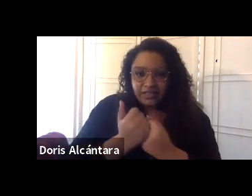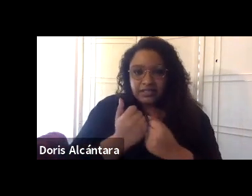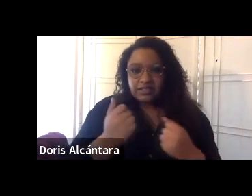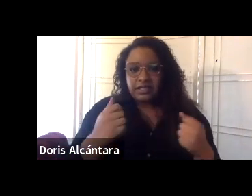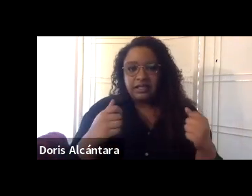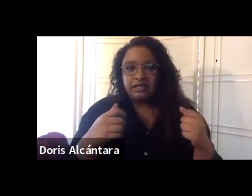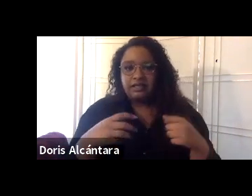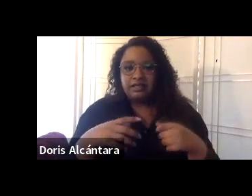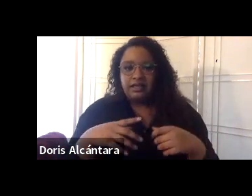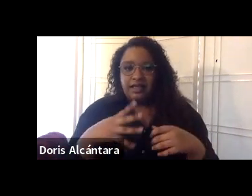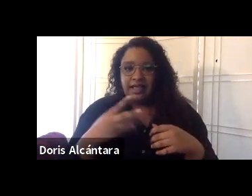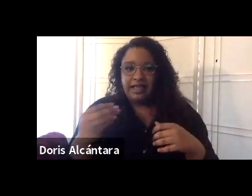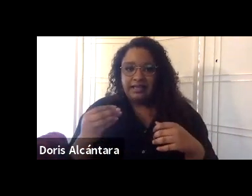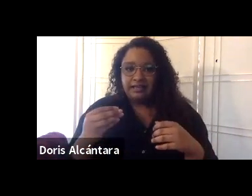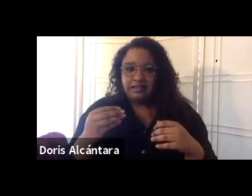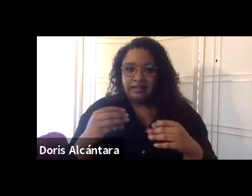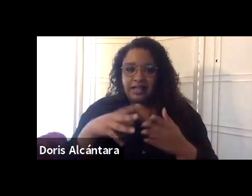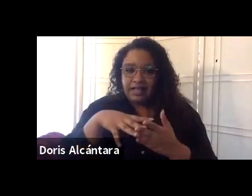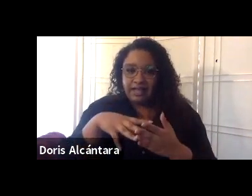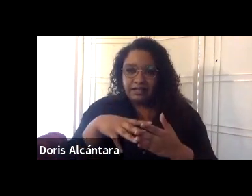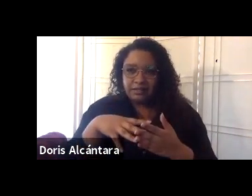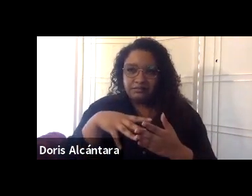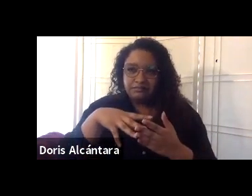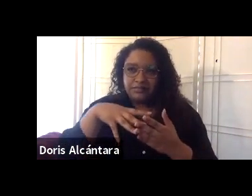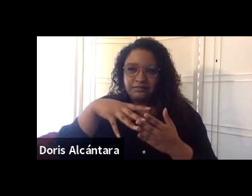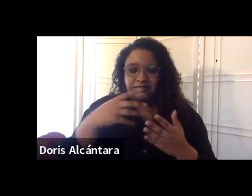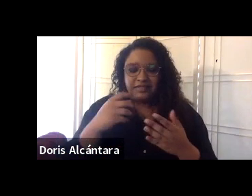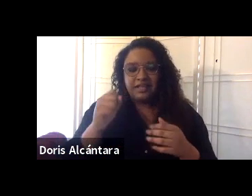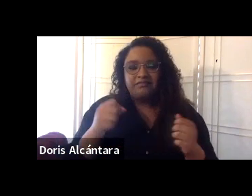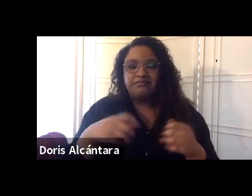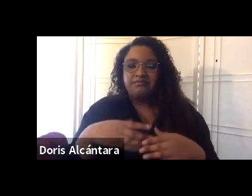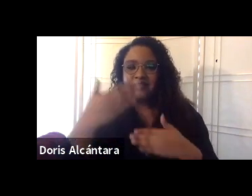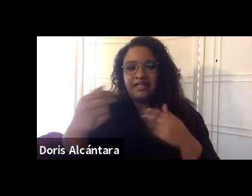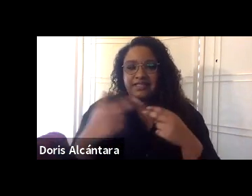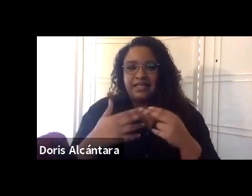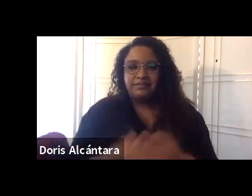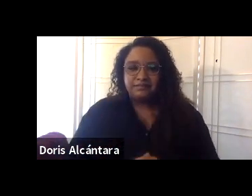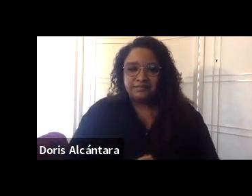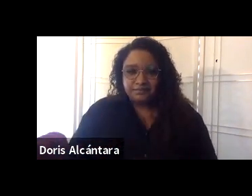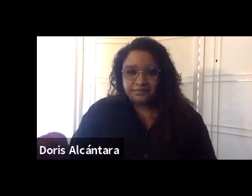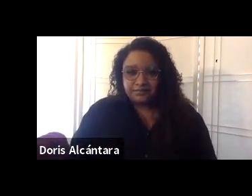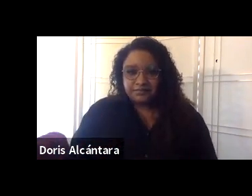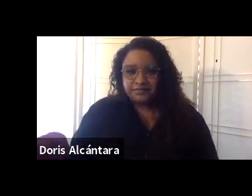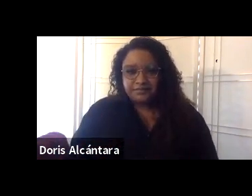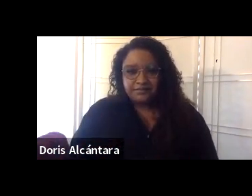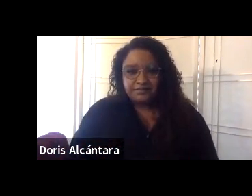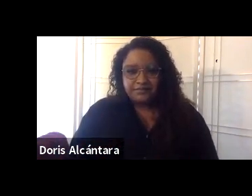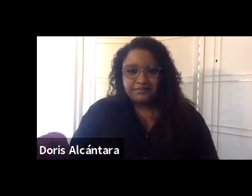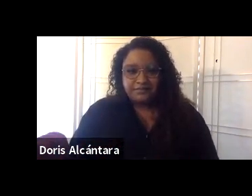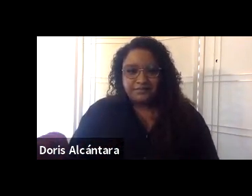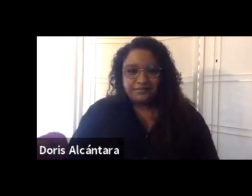experiential experience where I was able to learn and grow. Next slide.